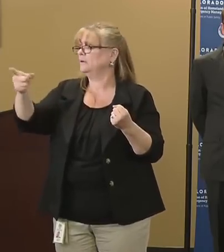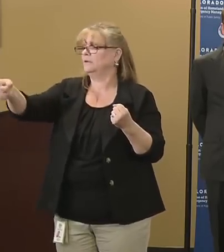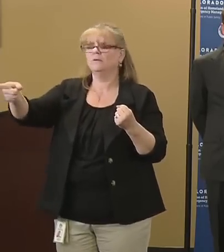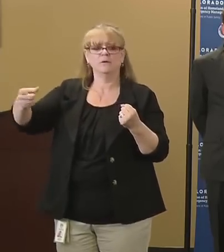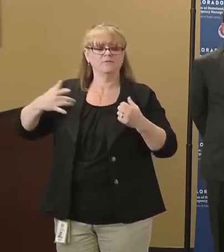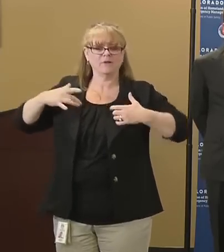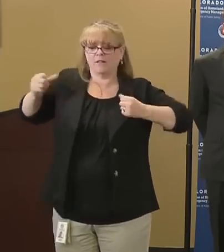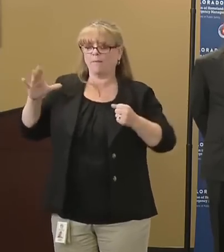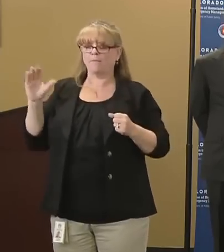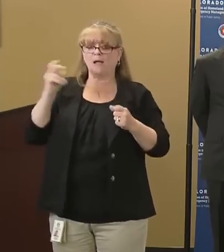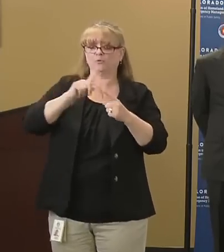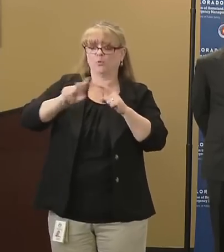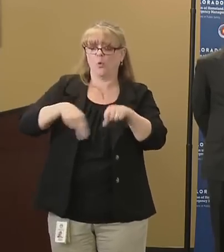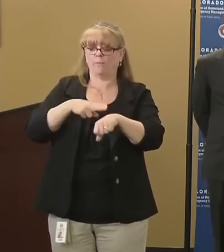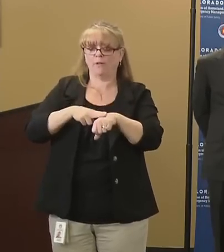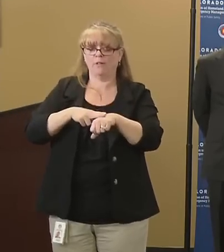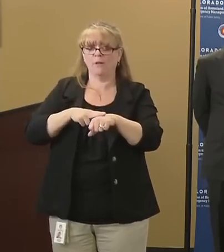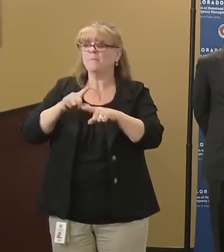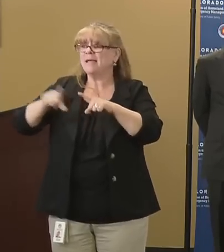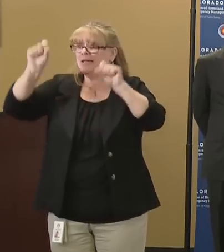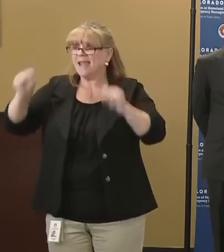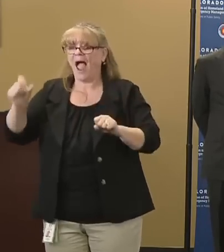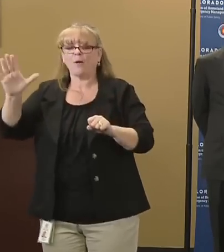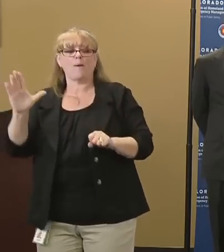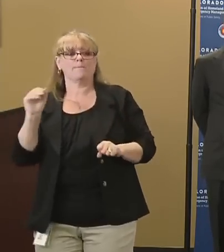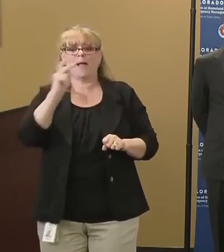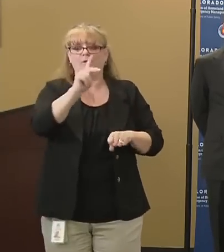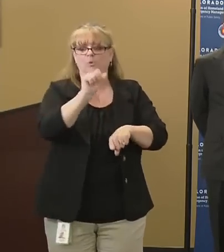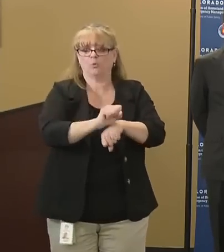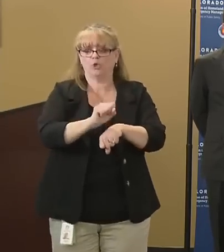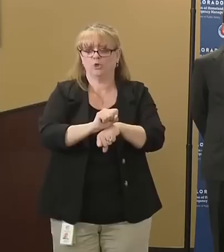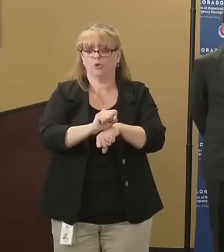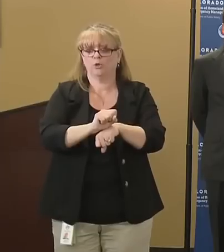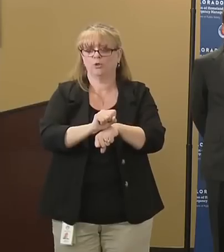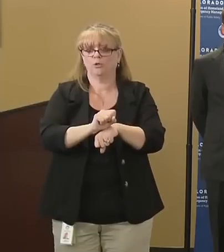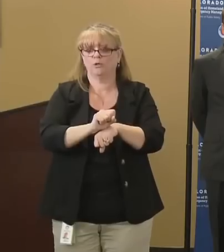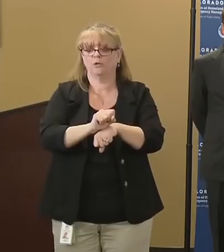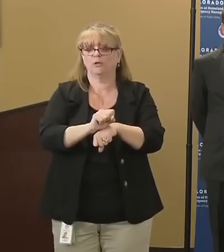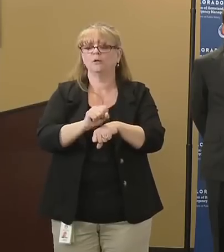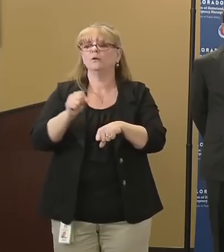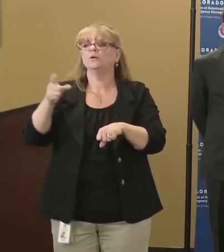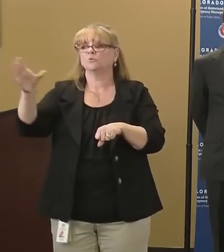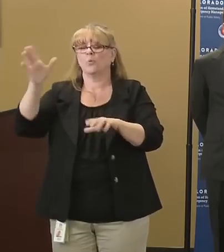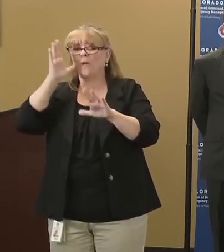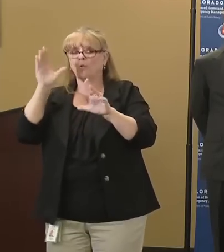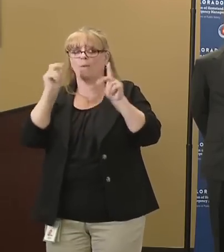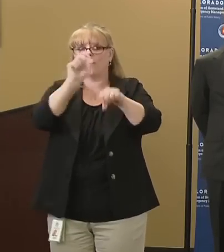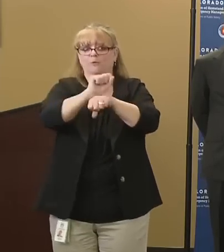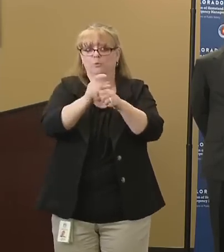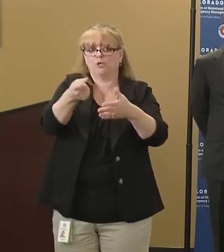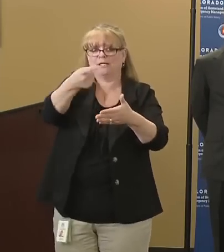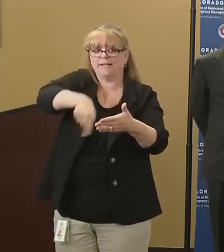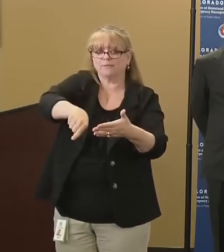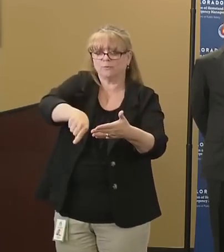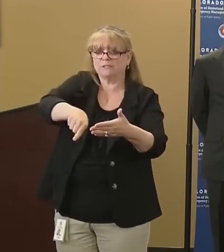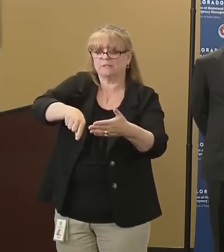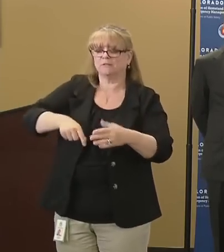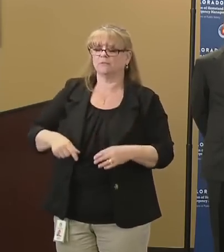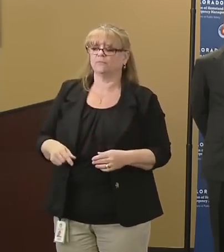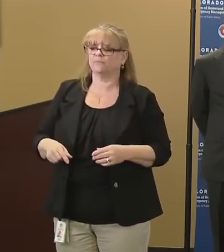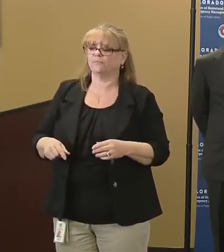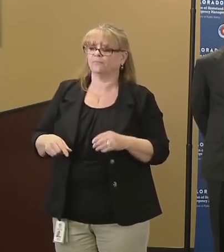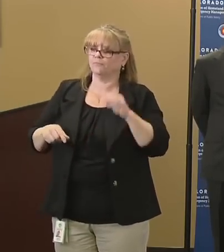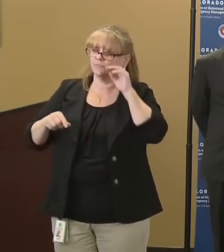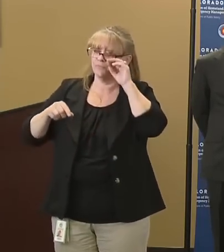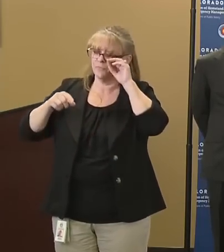again next week. I've never been prouder of all my colleagues and the amazing hospital employees that we work with on a